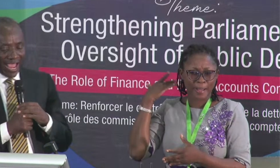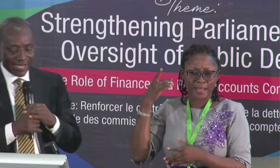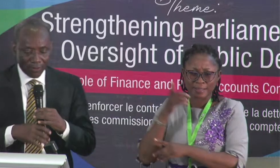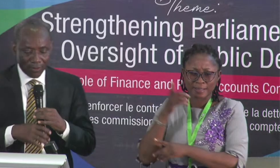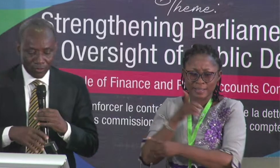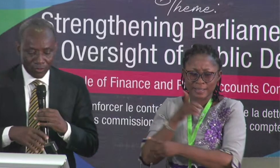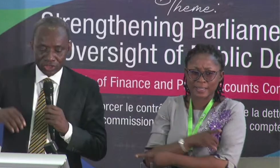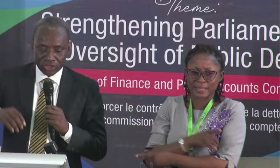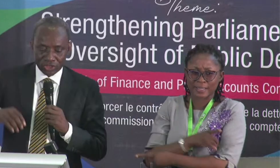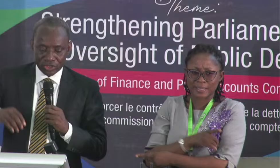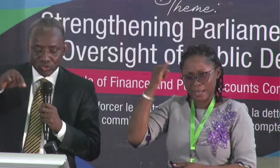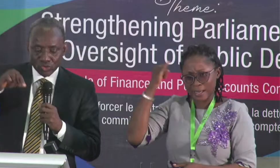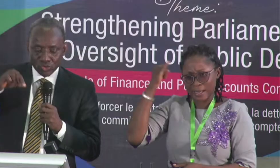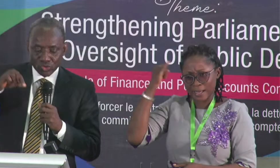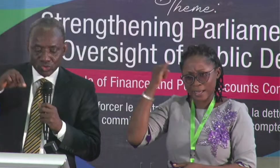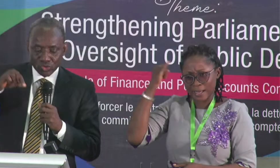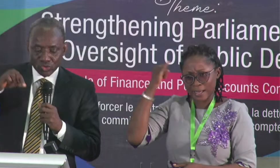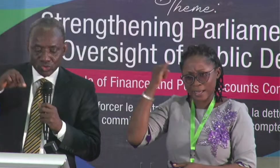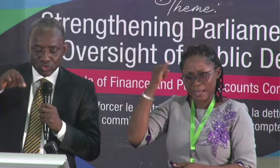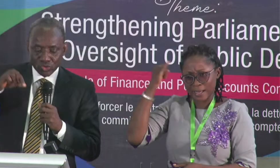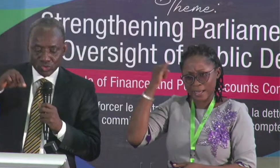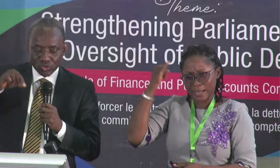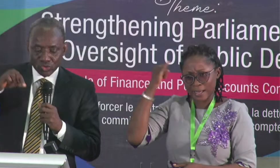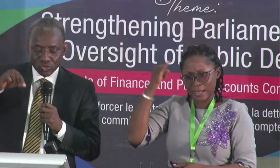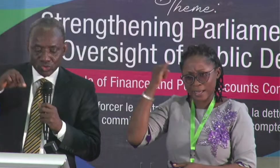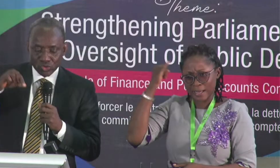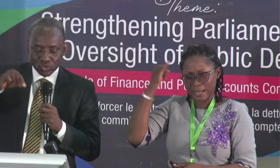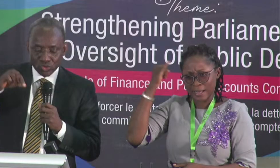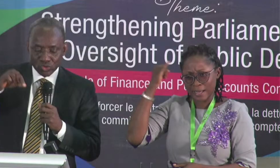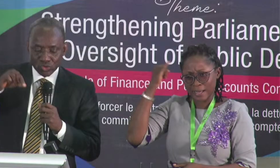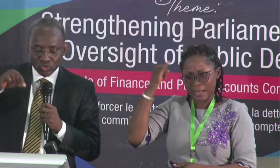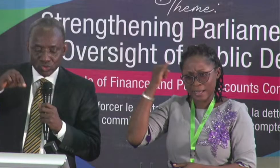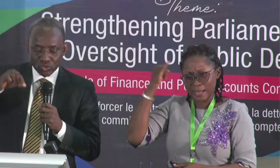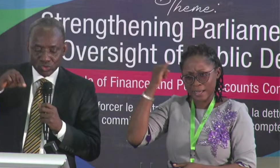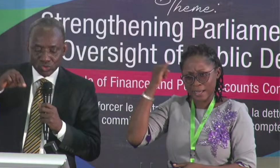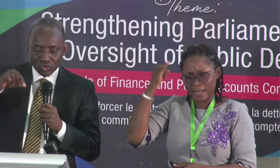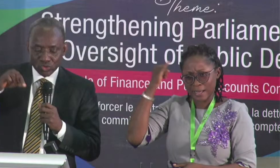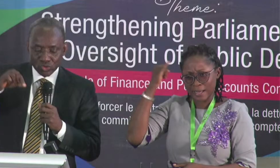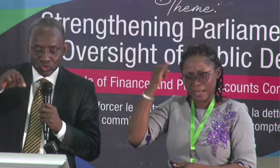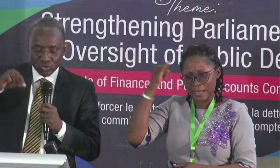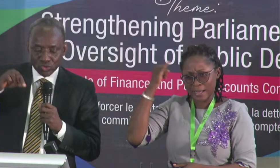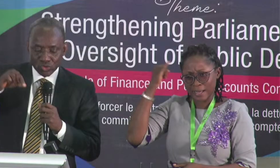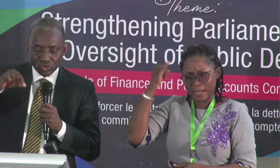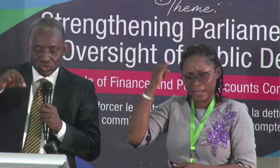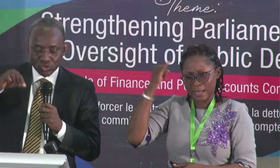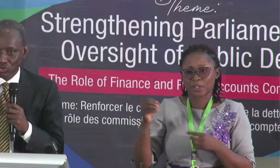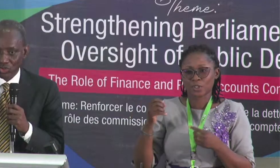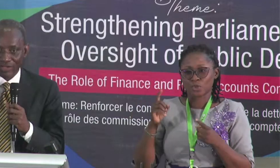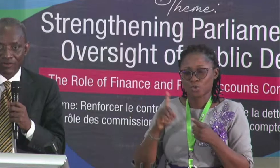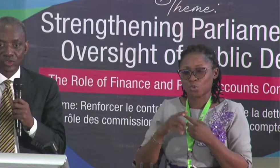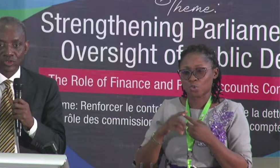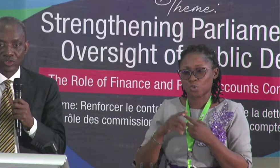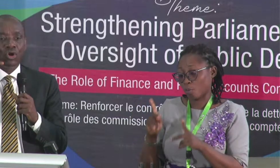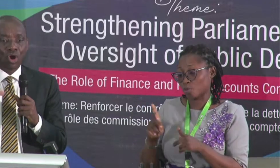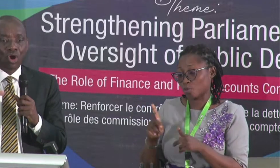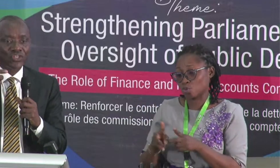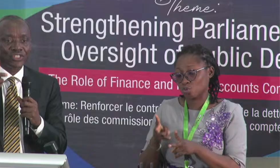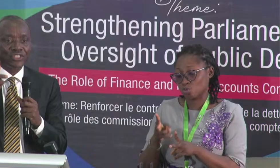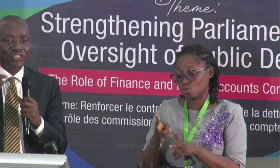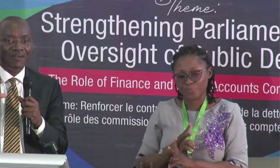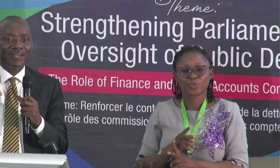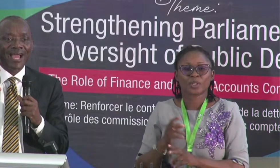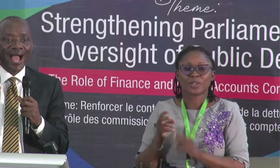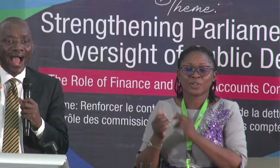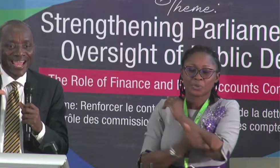the idea was that you need to save nationally about 12 to 14% to have a chance to develop. So countries